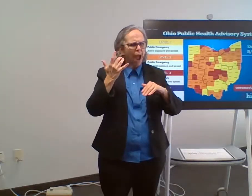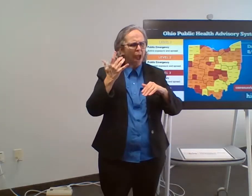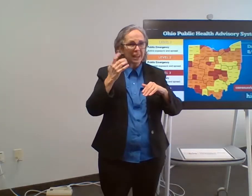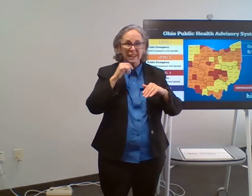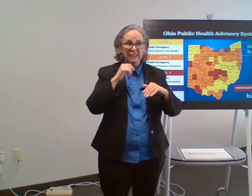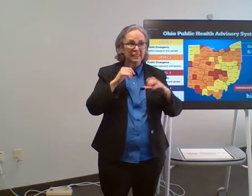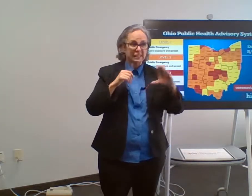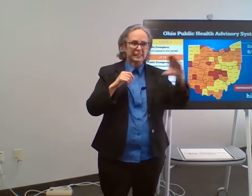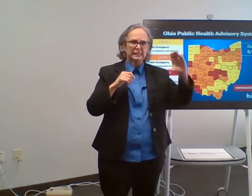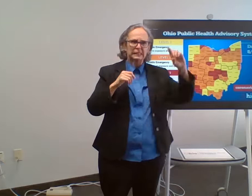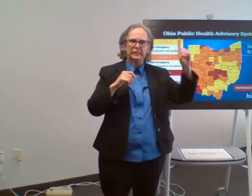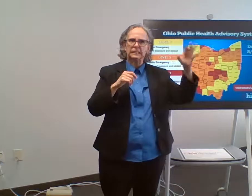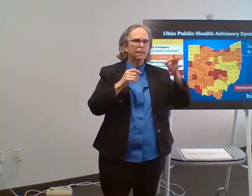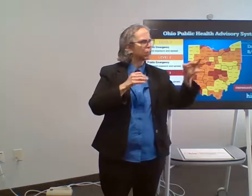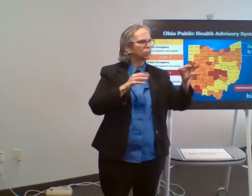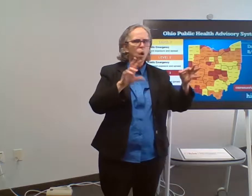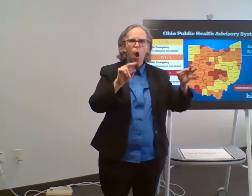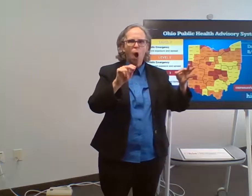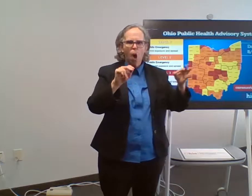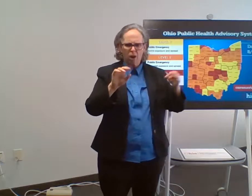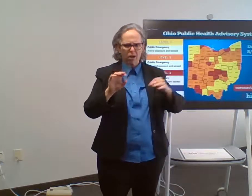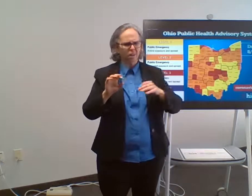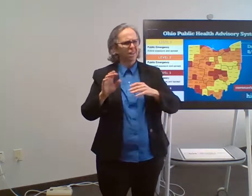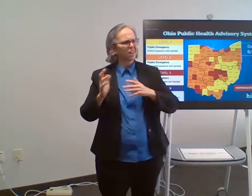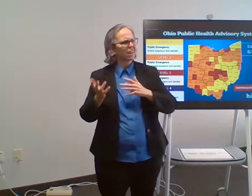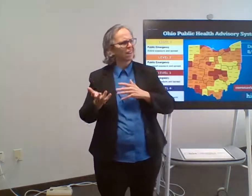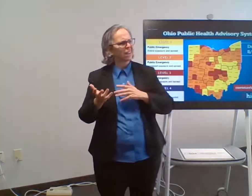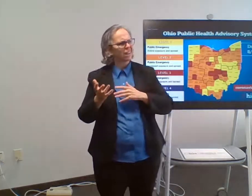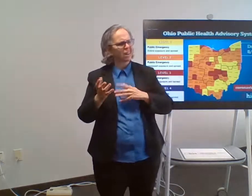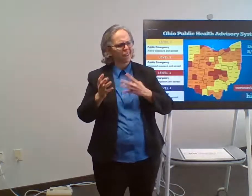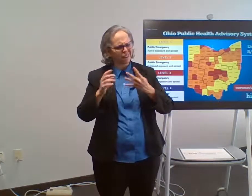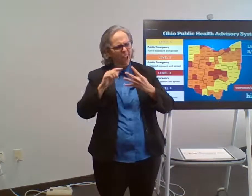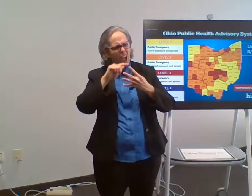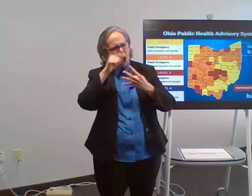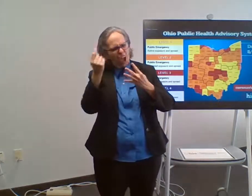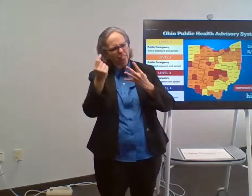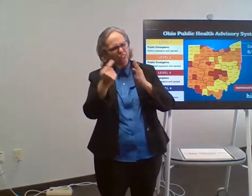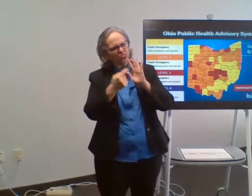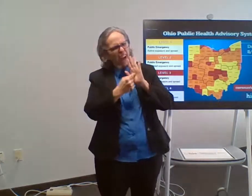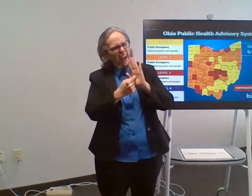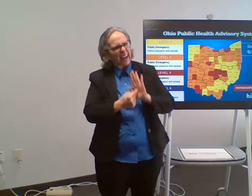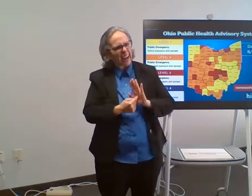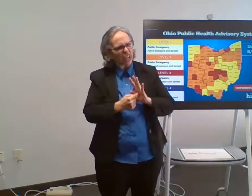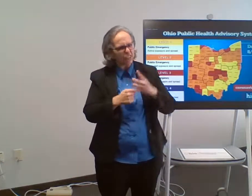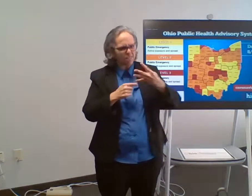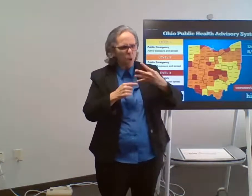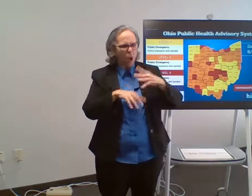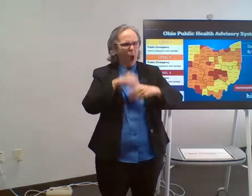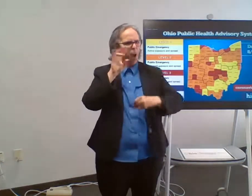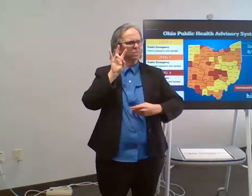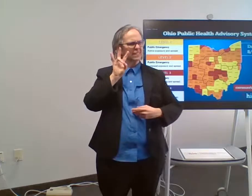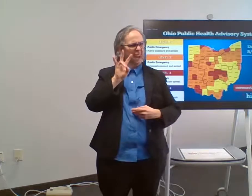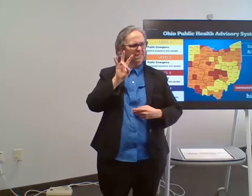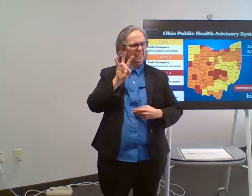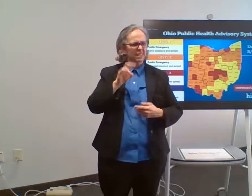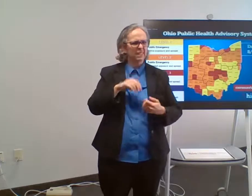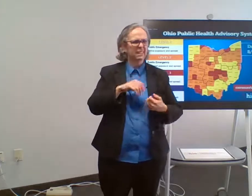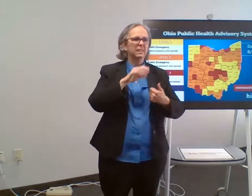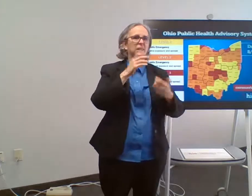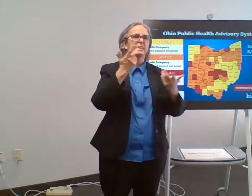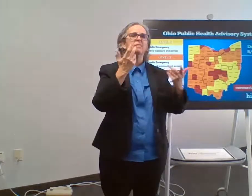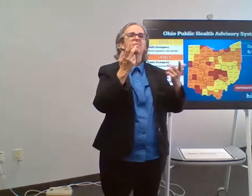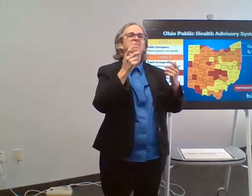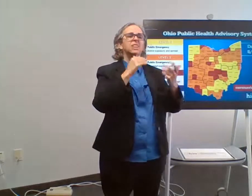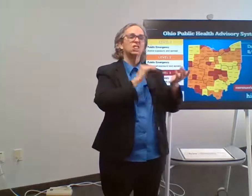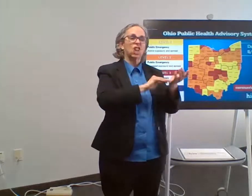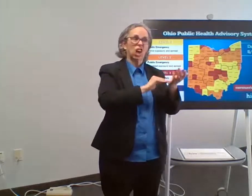for high incidence, they meet 4 other indicators. They're one of 2 counties that had increases in both their emergency department and outpatient visits